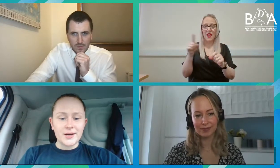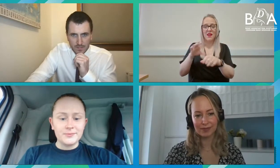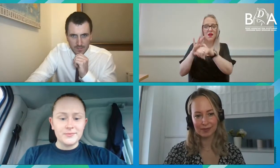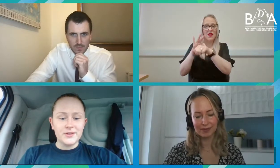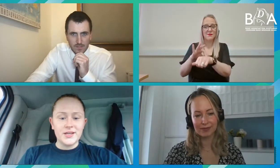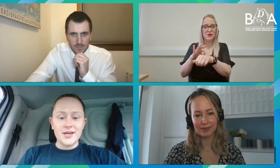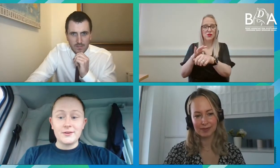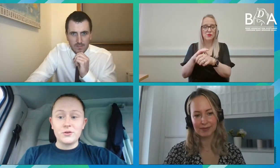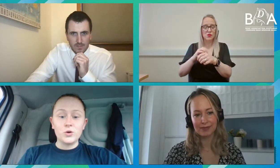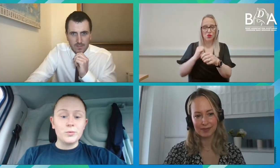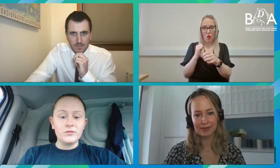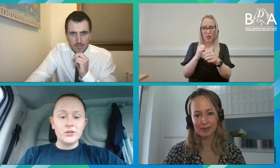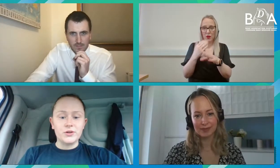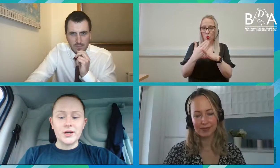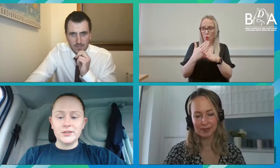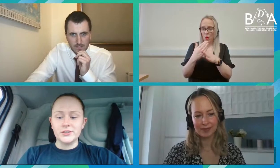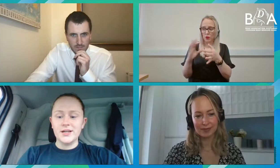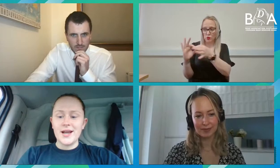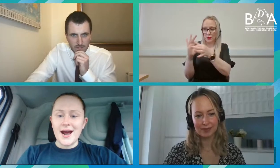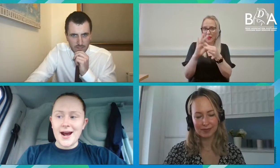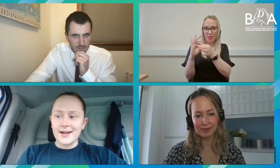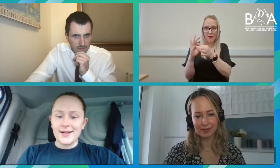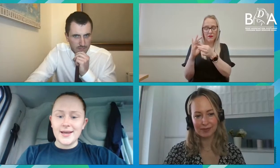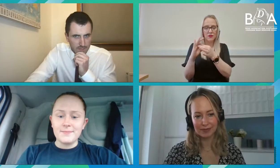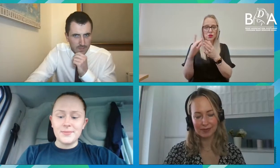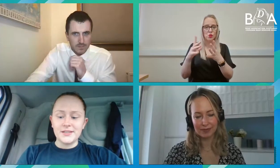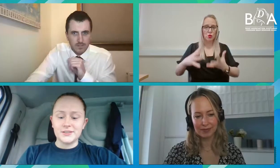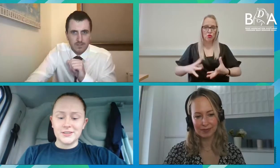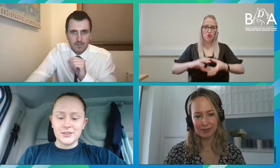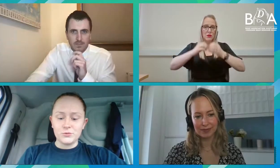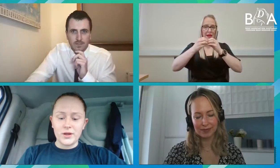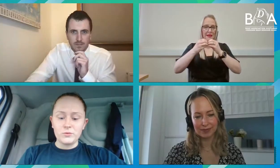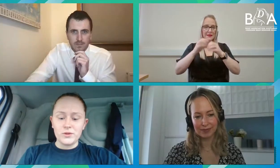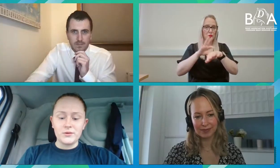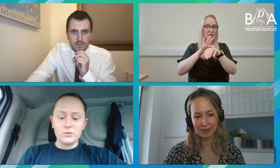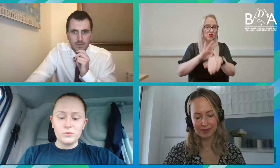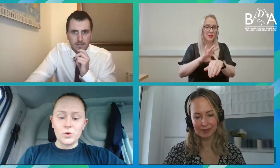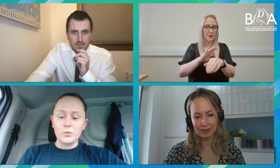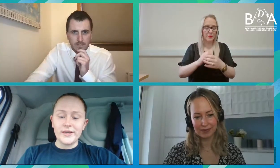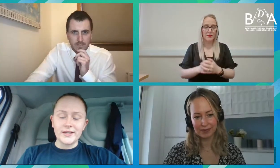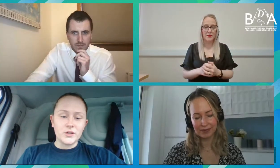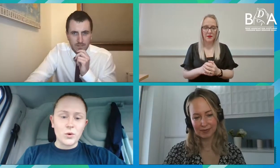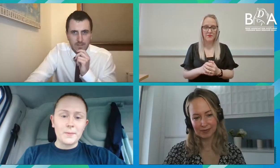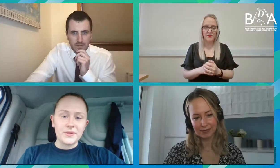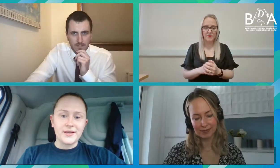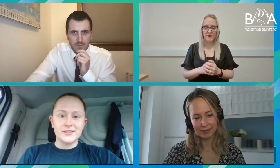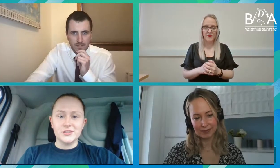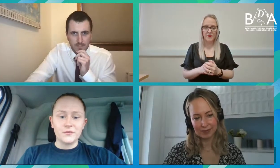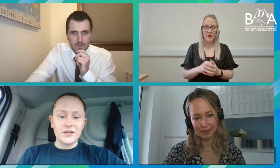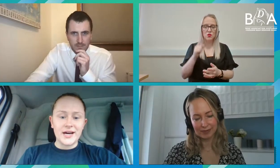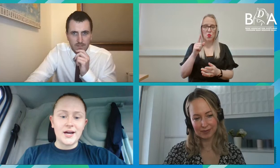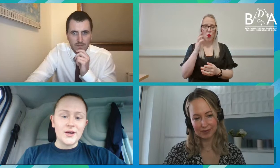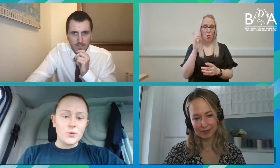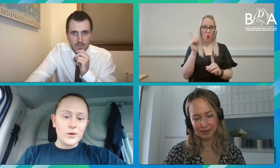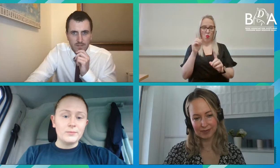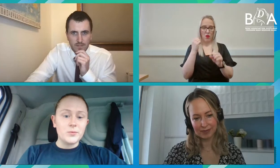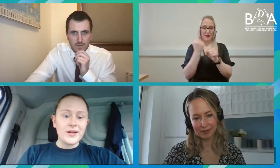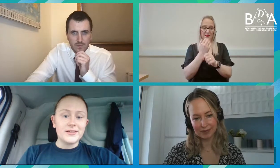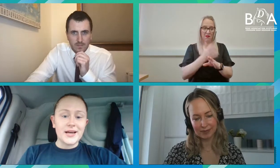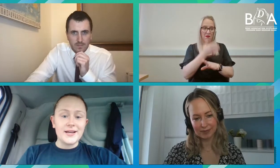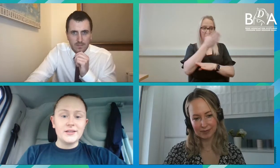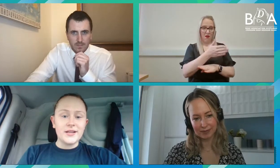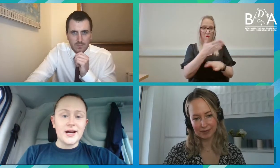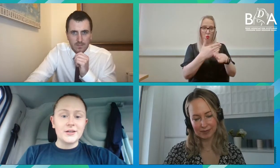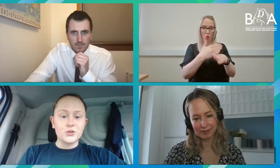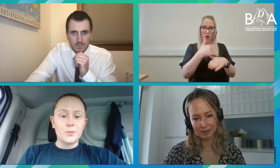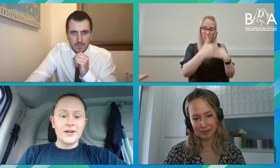apprenticeship for Openreach workers, and basically when we what we did in the workplace and stuff like that, we